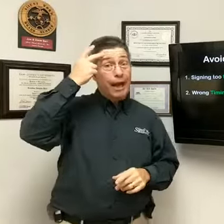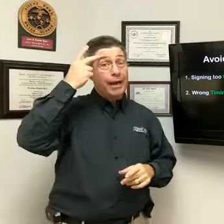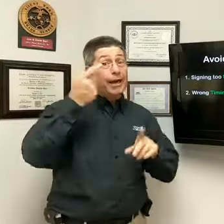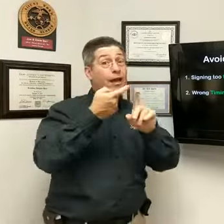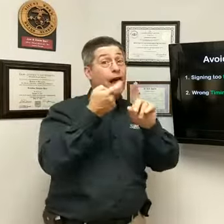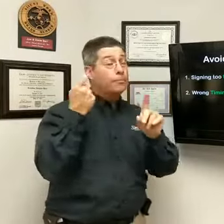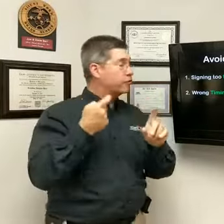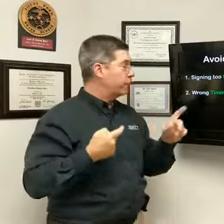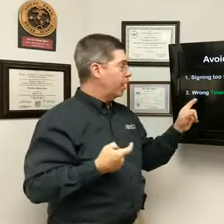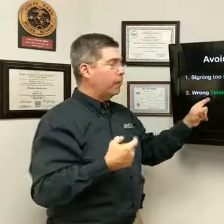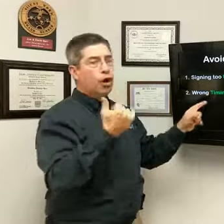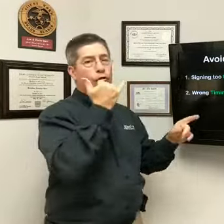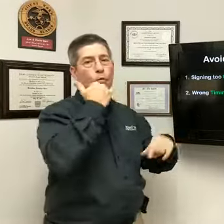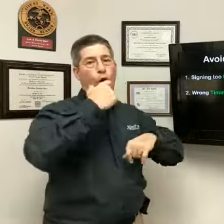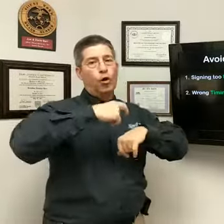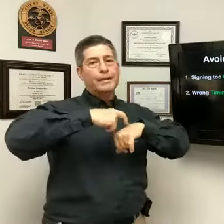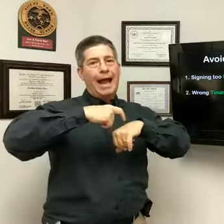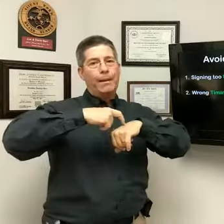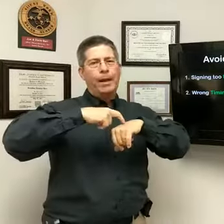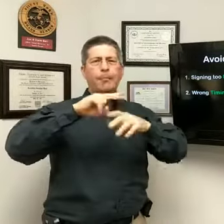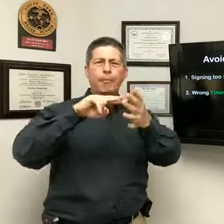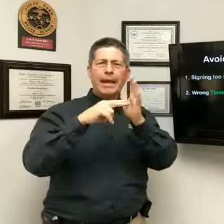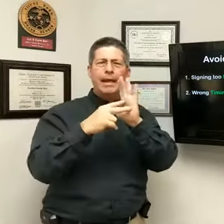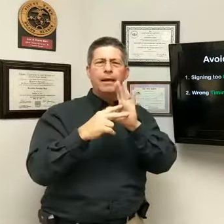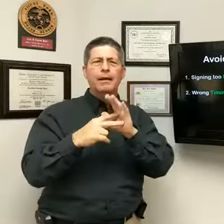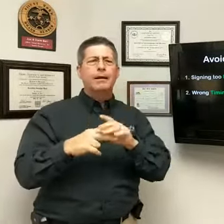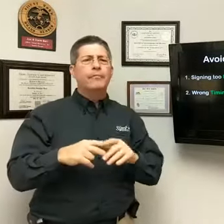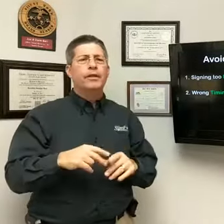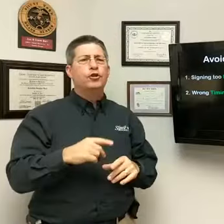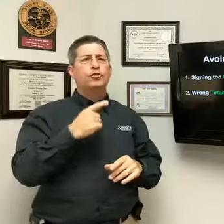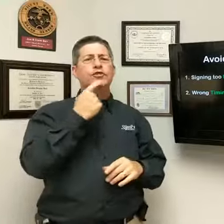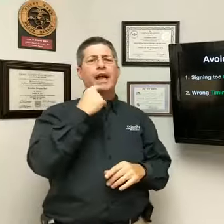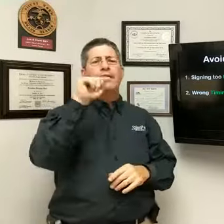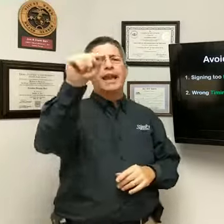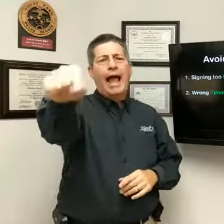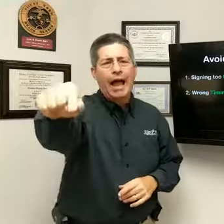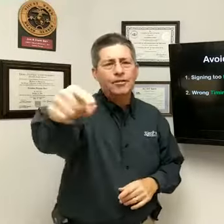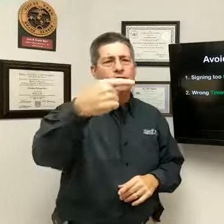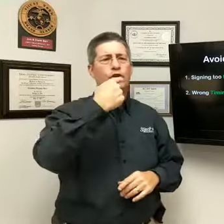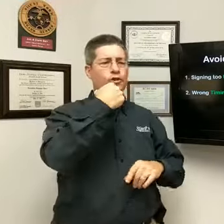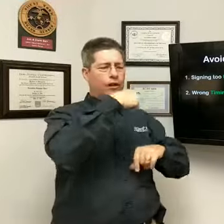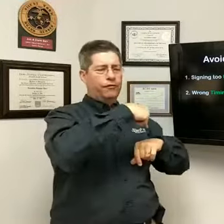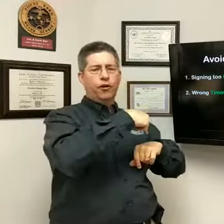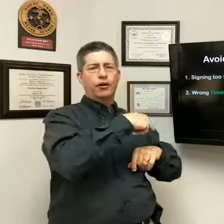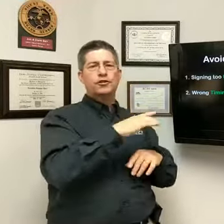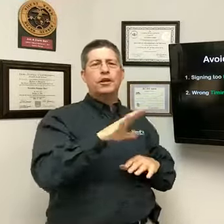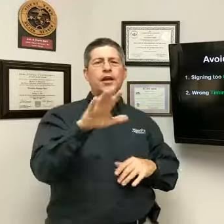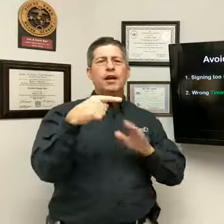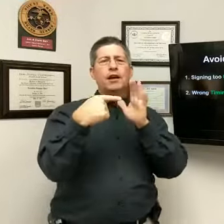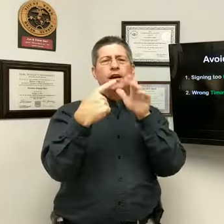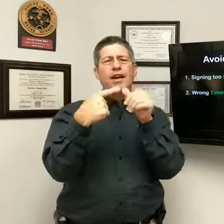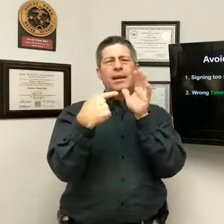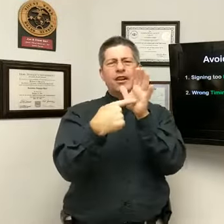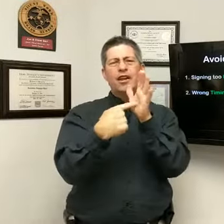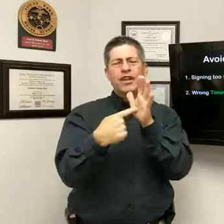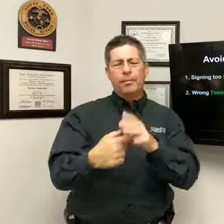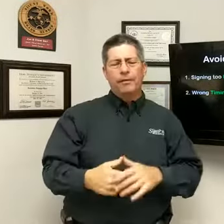misunderstanding comes from the wrong timing, meaning that you say the last and then you say the first. I'll give you an example of that.